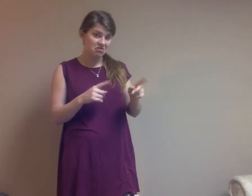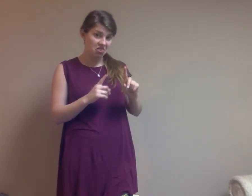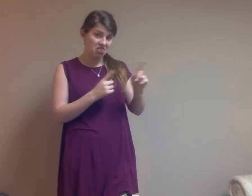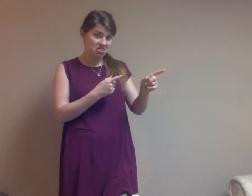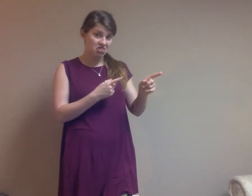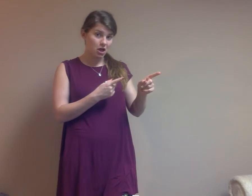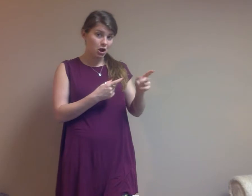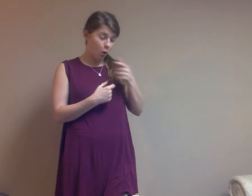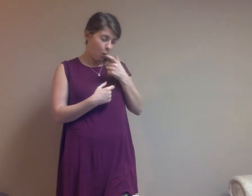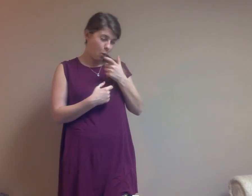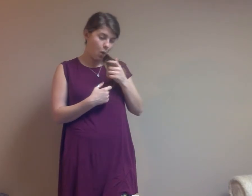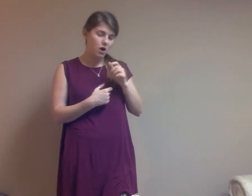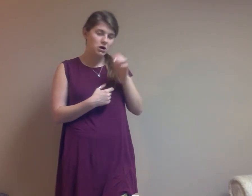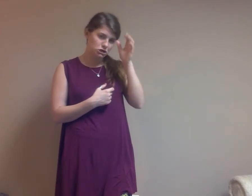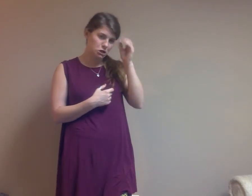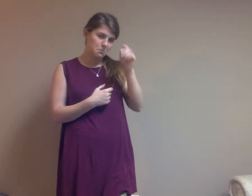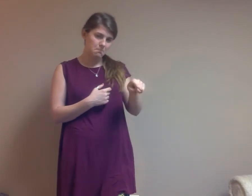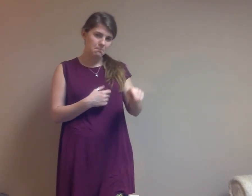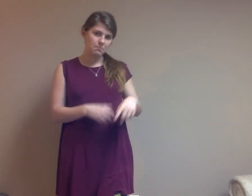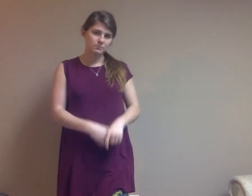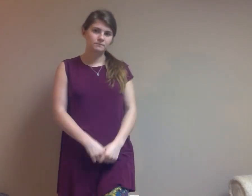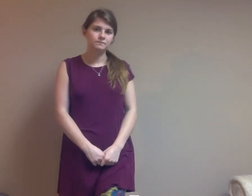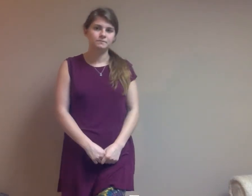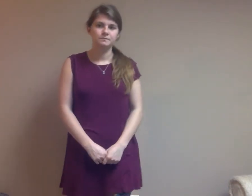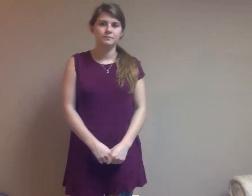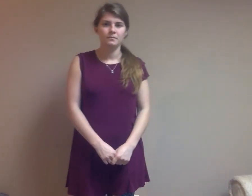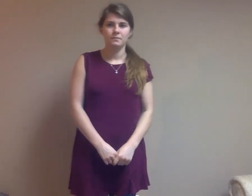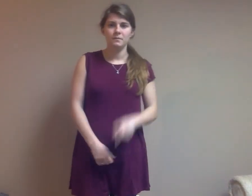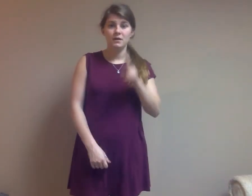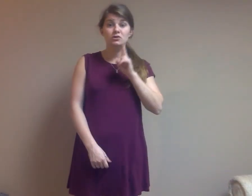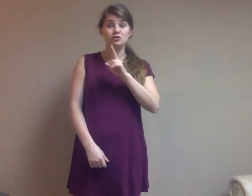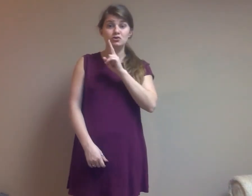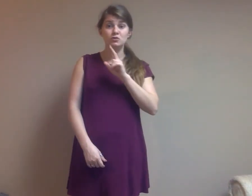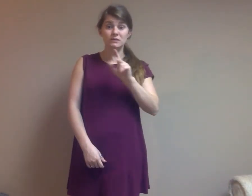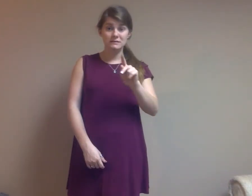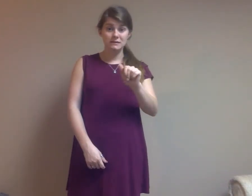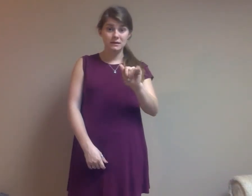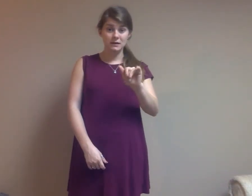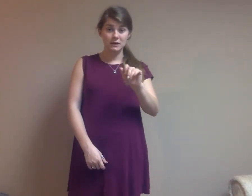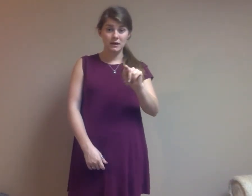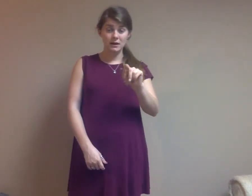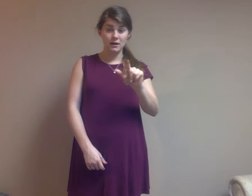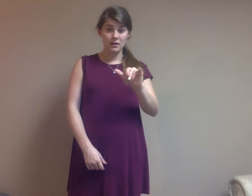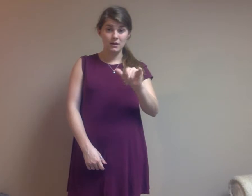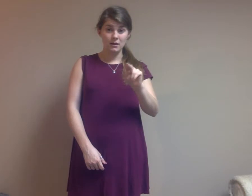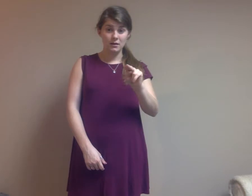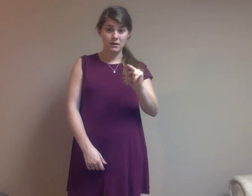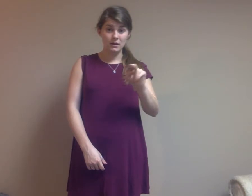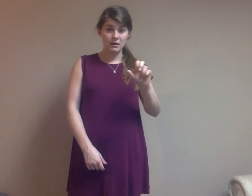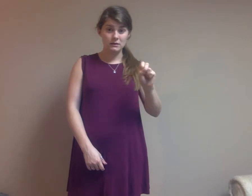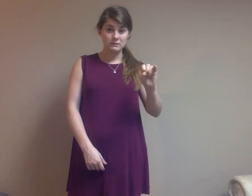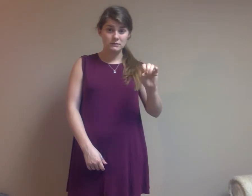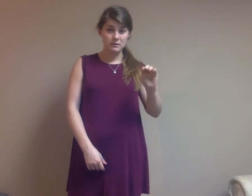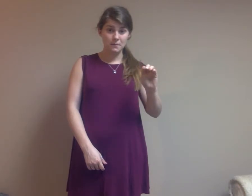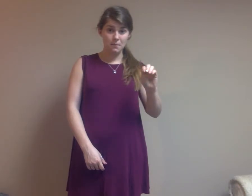Twins Caitlin and Simone are becoming more confident and appear to be adapting well to their first taste of public school. Have